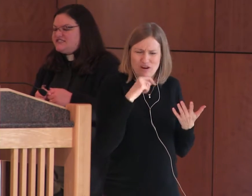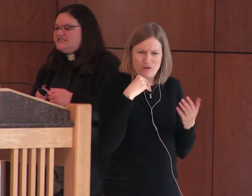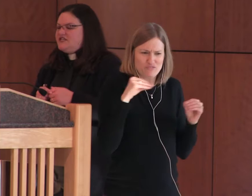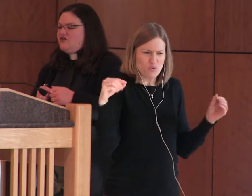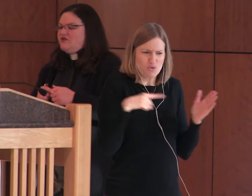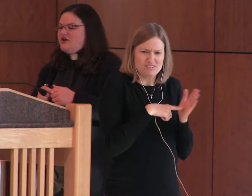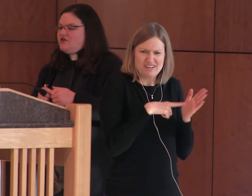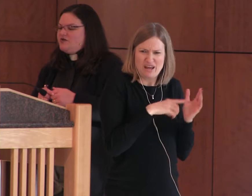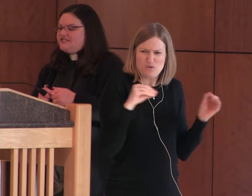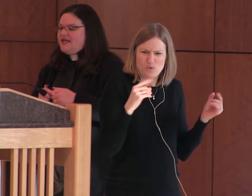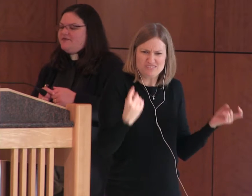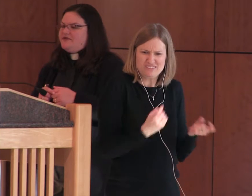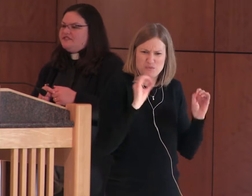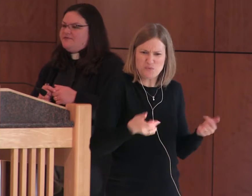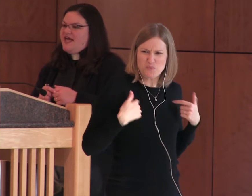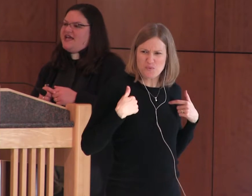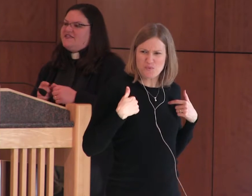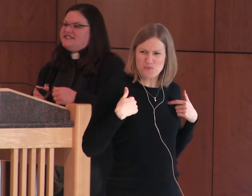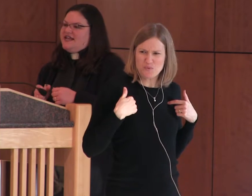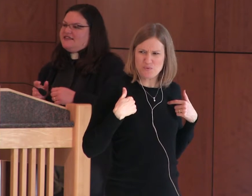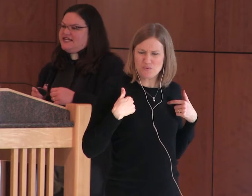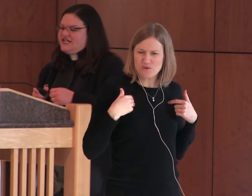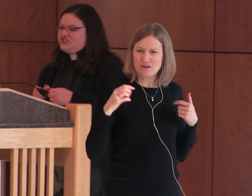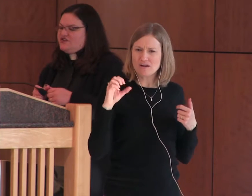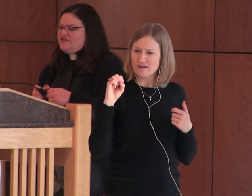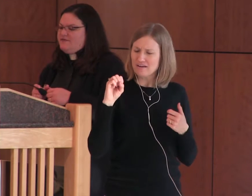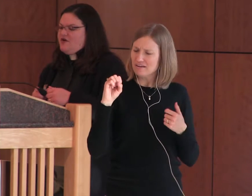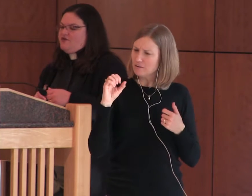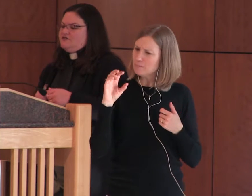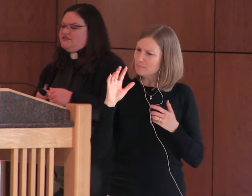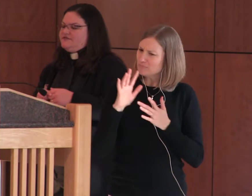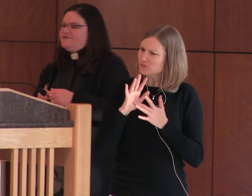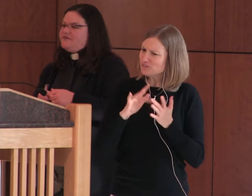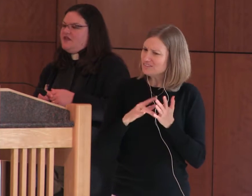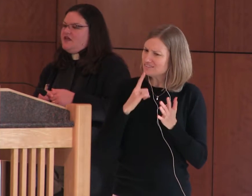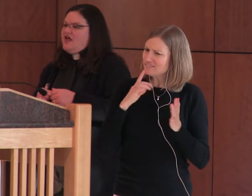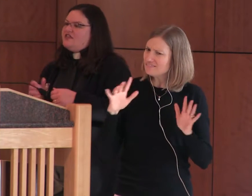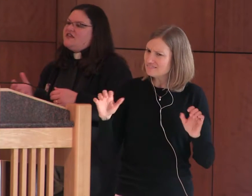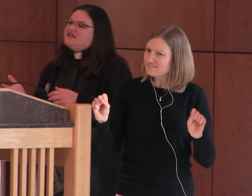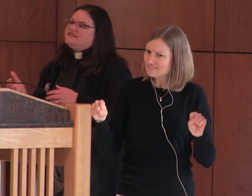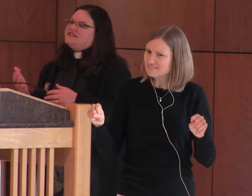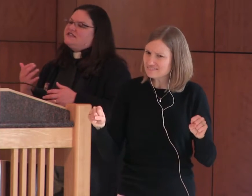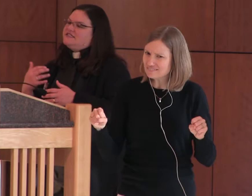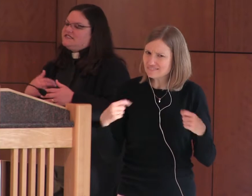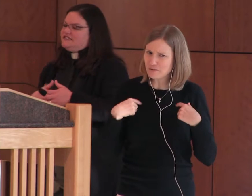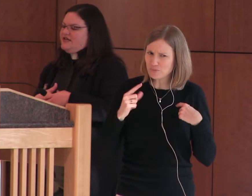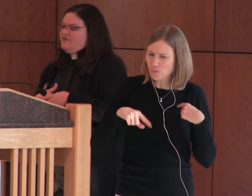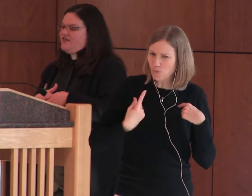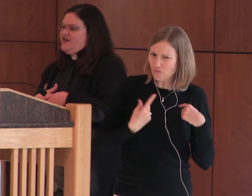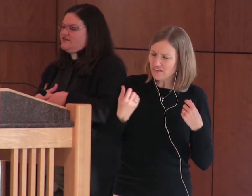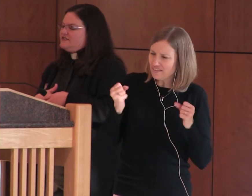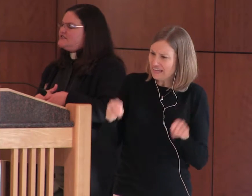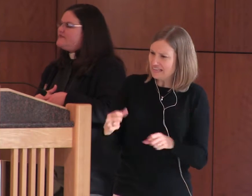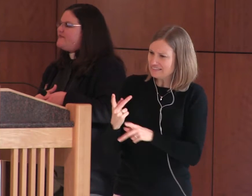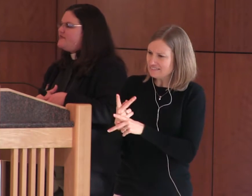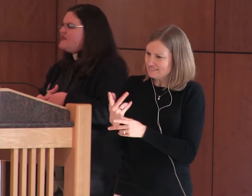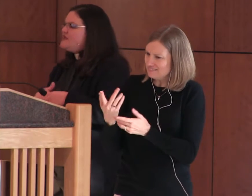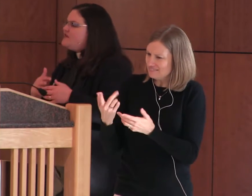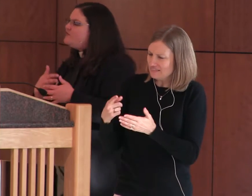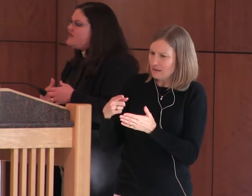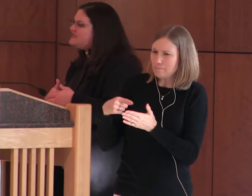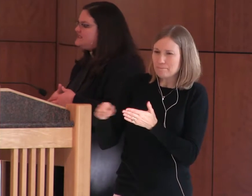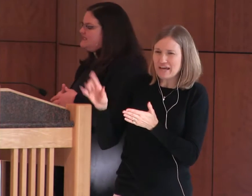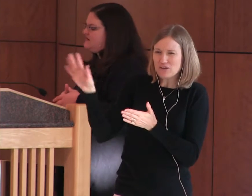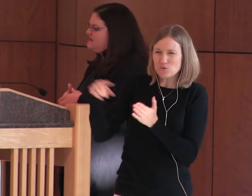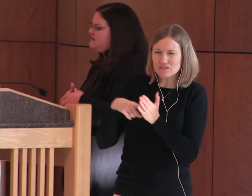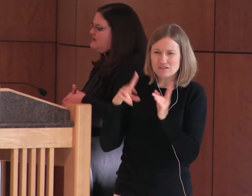And Jesus is the only one who was able to pay the debt that each of them owes. And the thing is that this is the same with us,